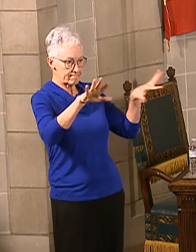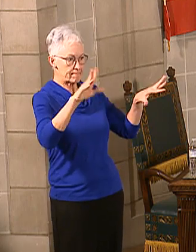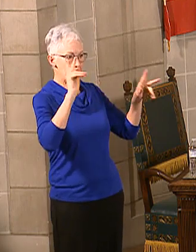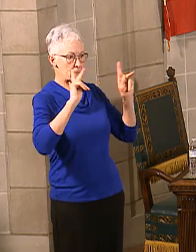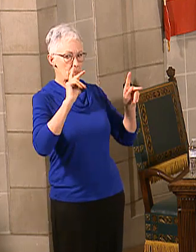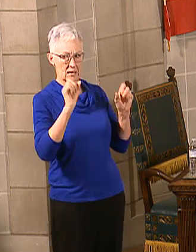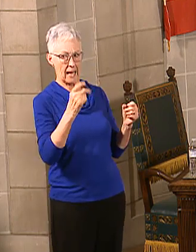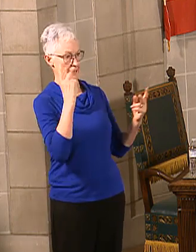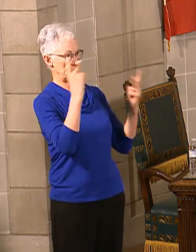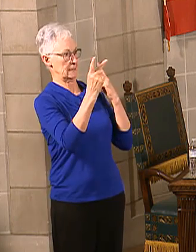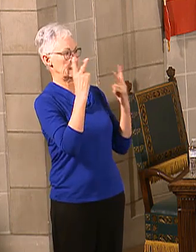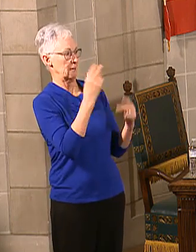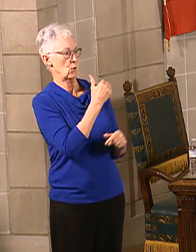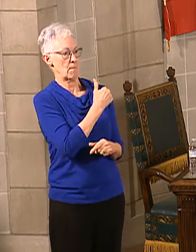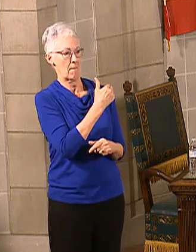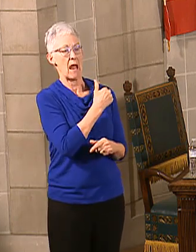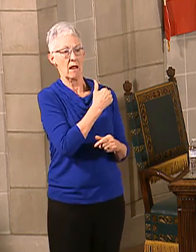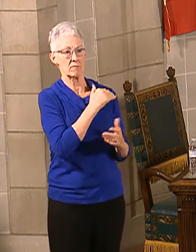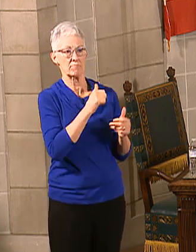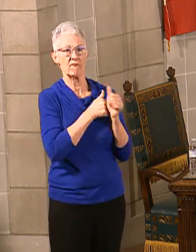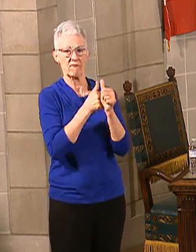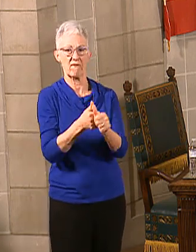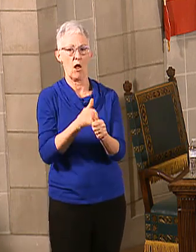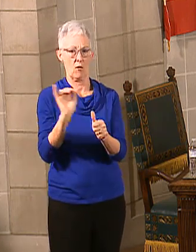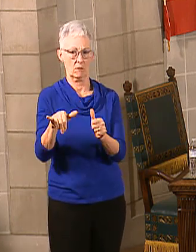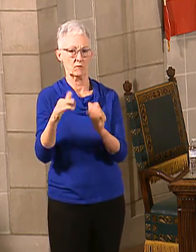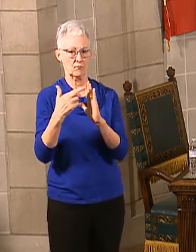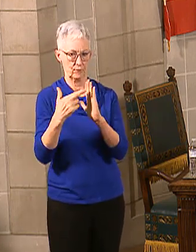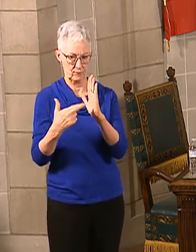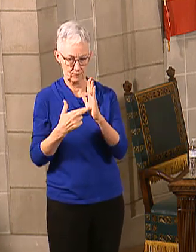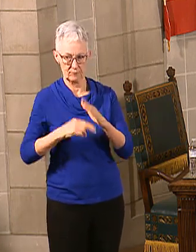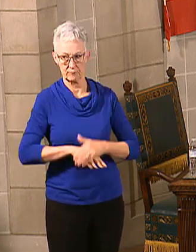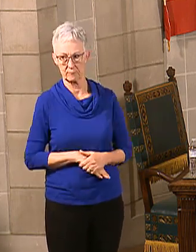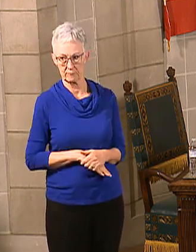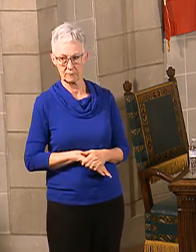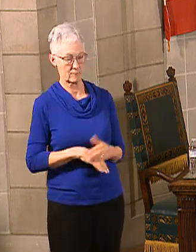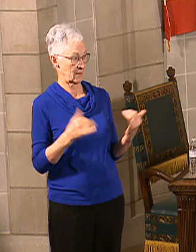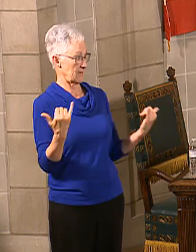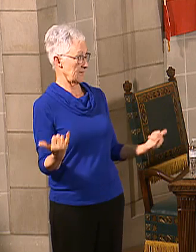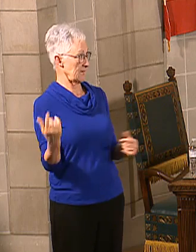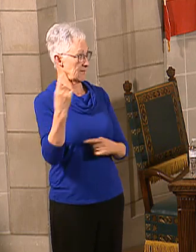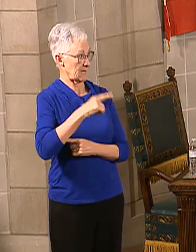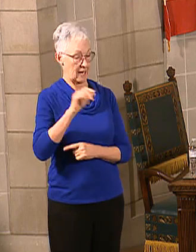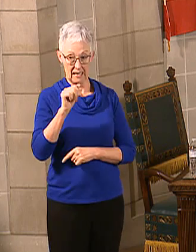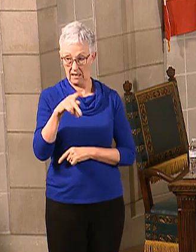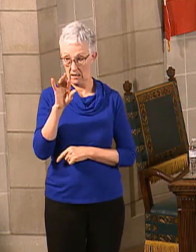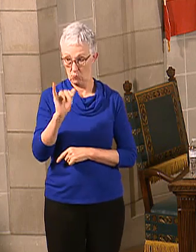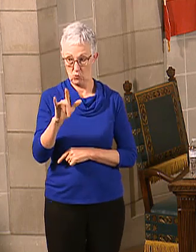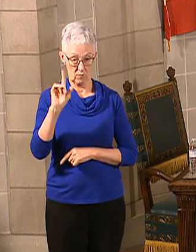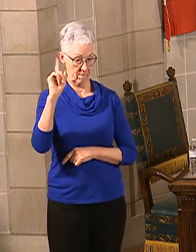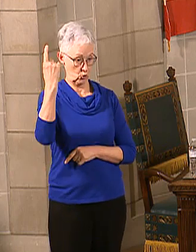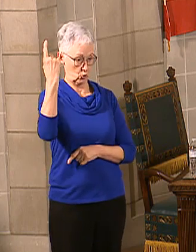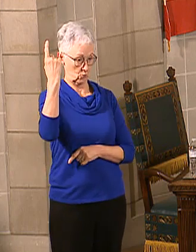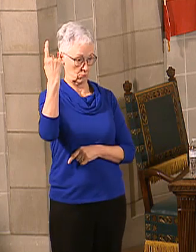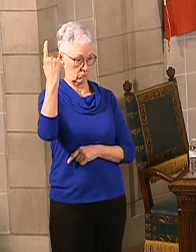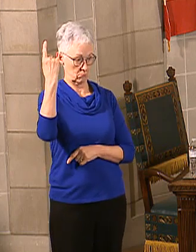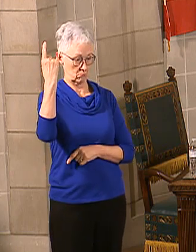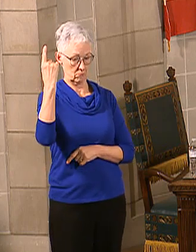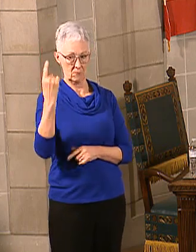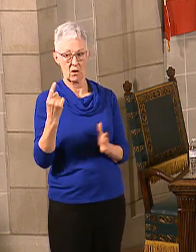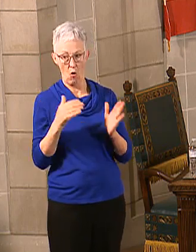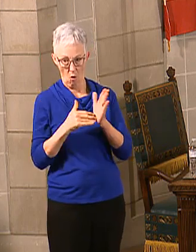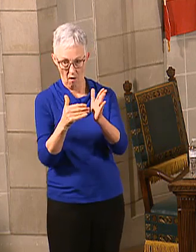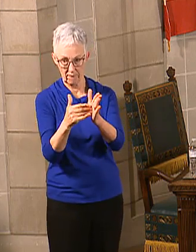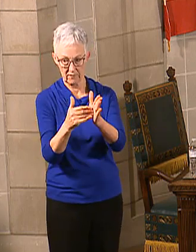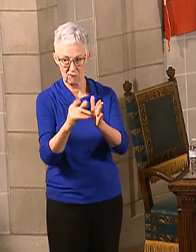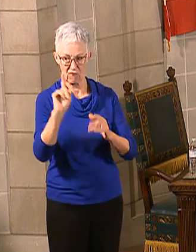guidelines, good hygiene that we've talked about. Today is April 1st. Often that means today is the day rent is due.